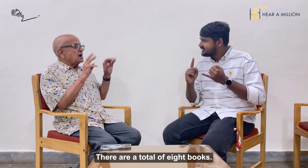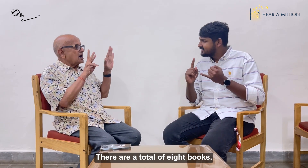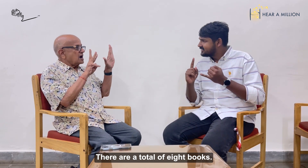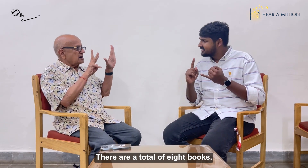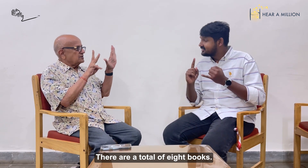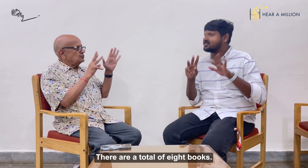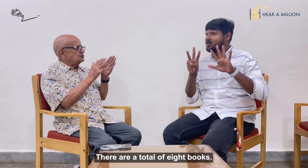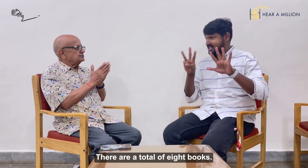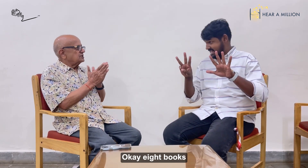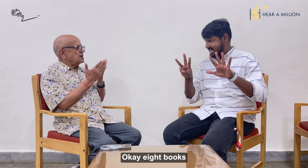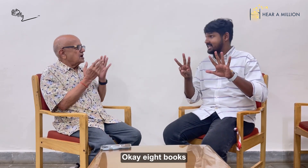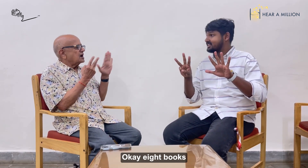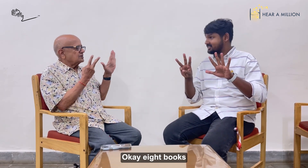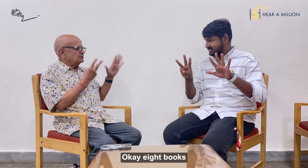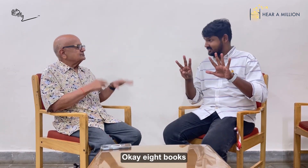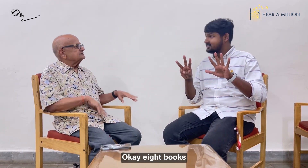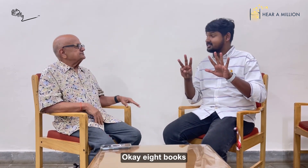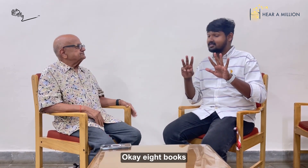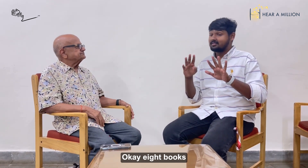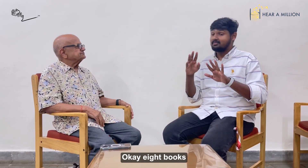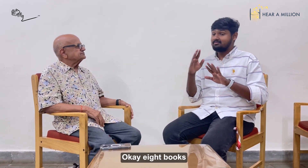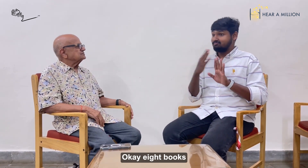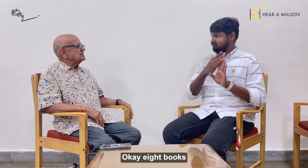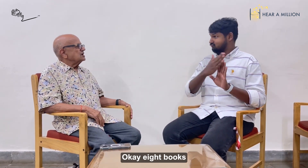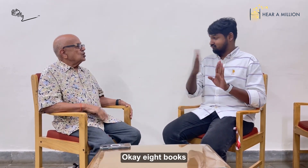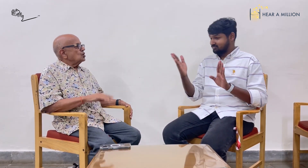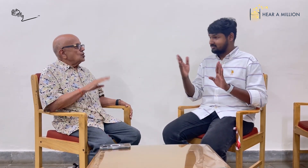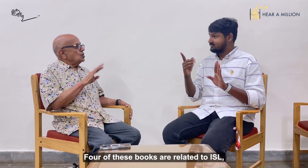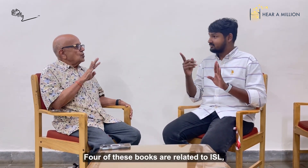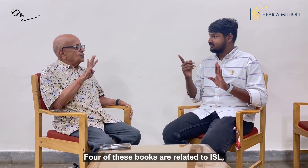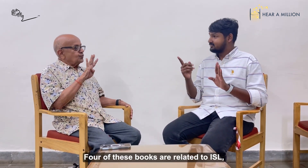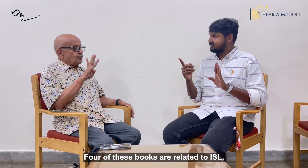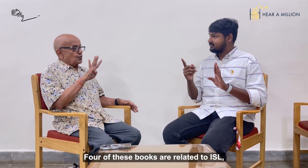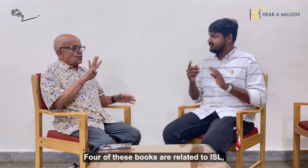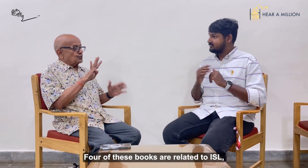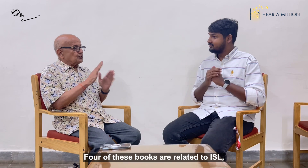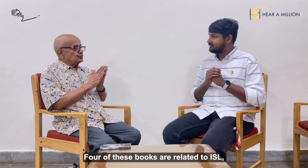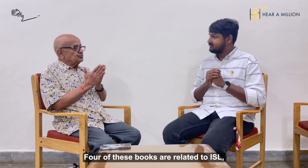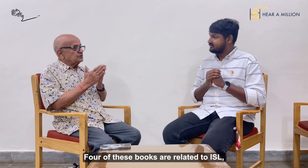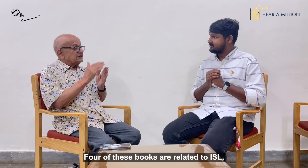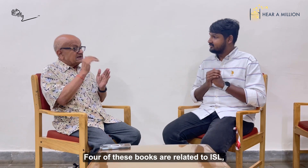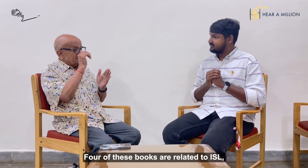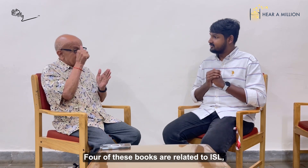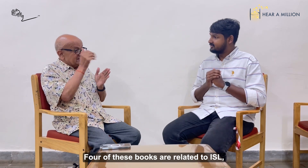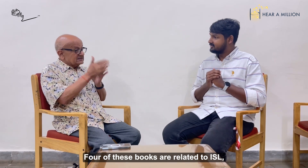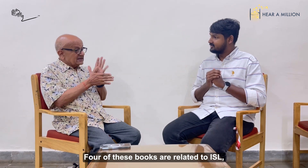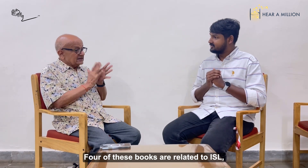There are a total of 8 books. 8 books. 4 of those books are related to ISL.